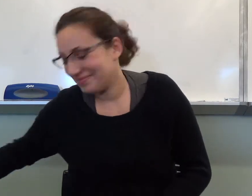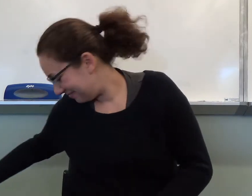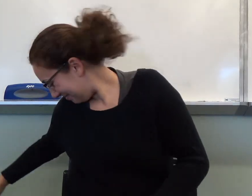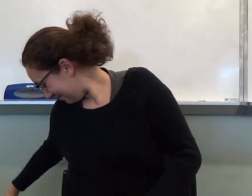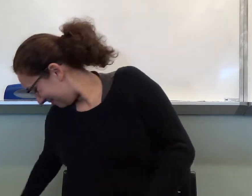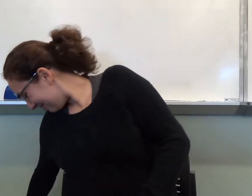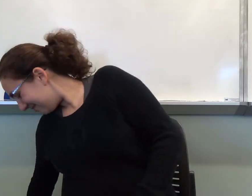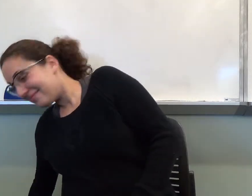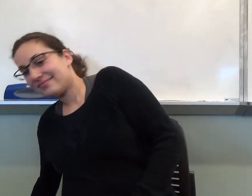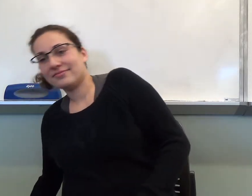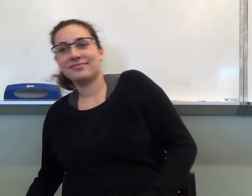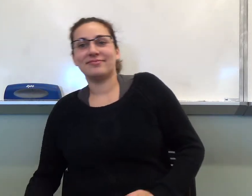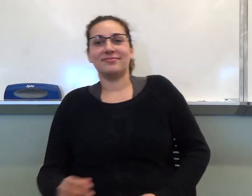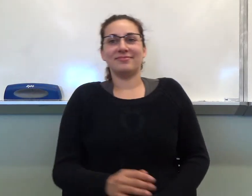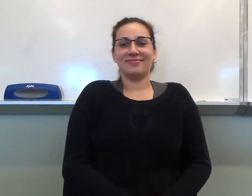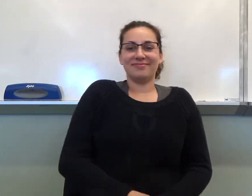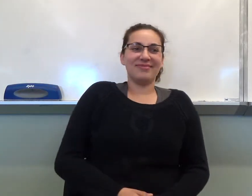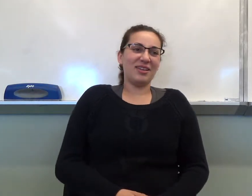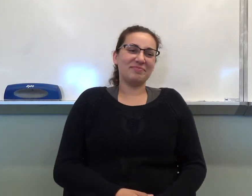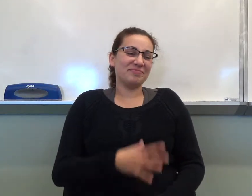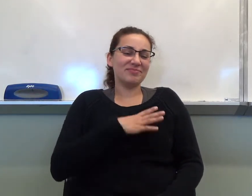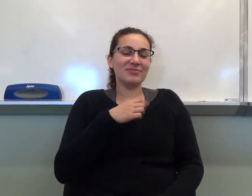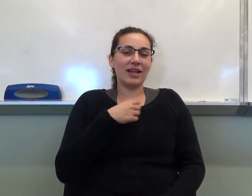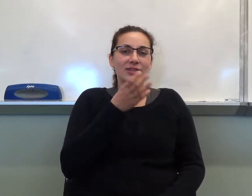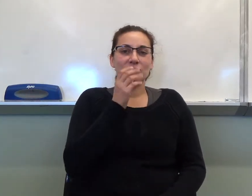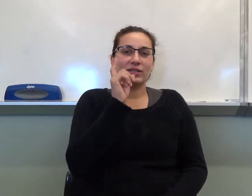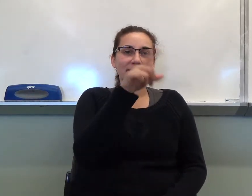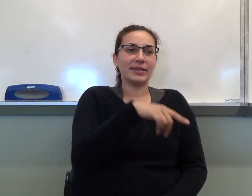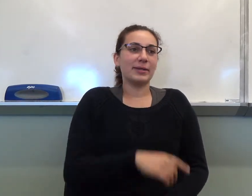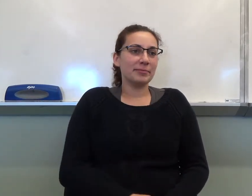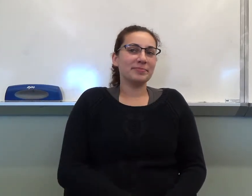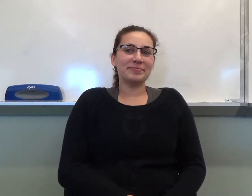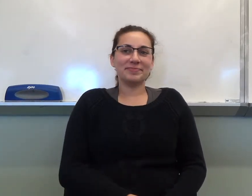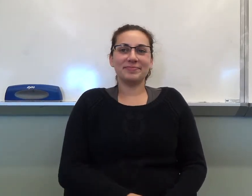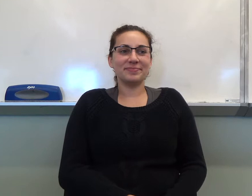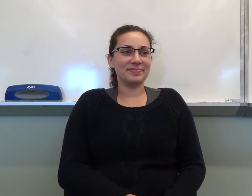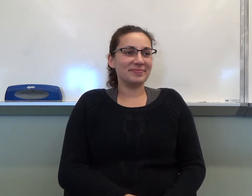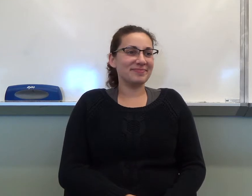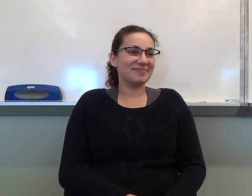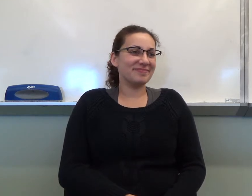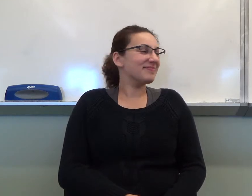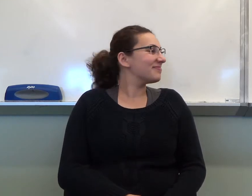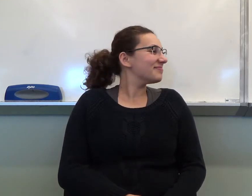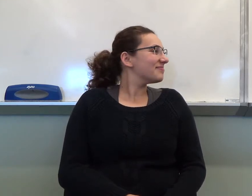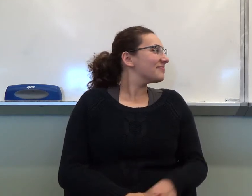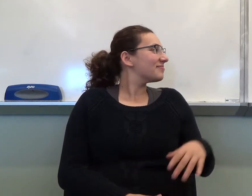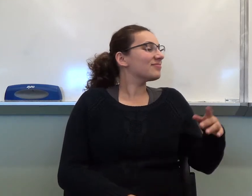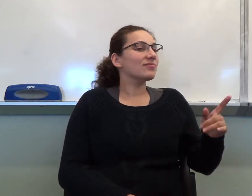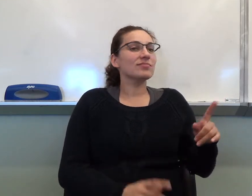than a yard stick. So it takes less of those meters to go a certain distance than it does yards.